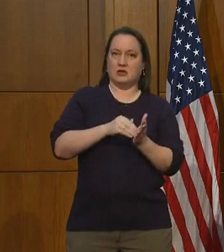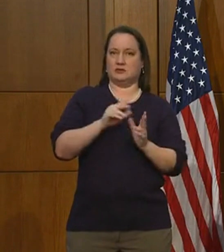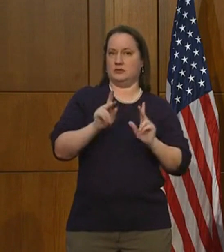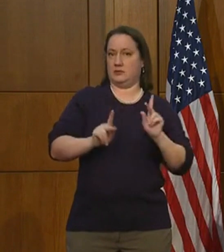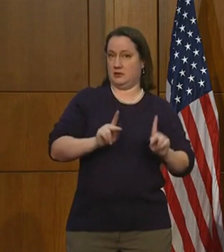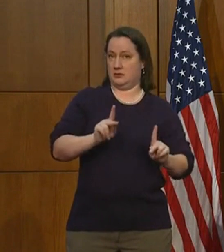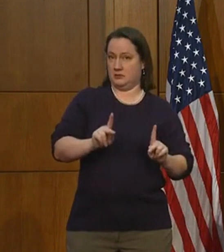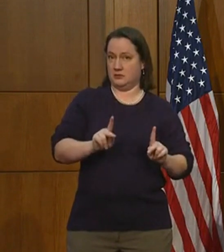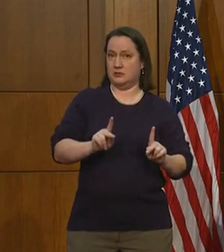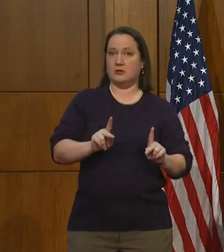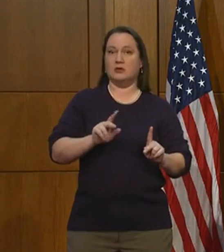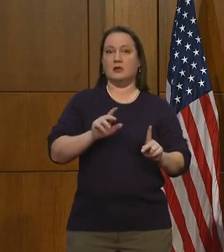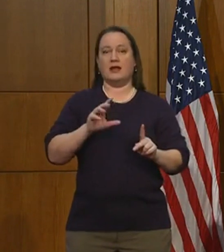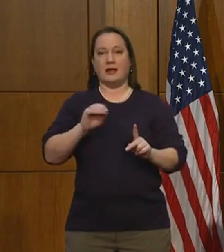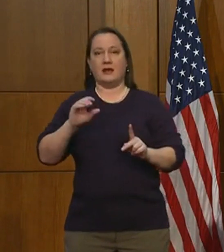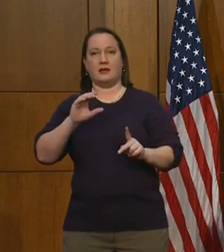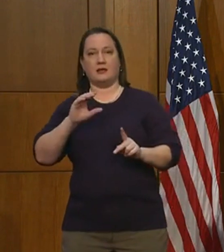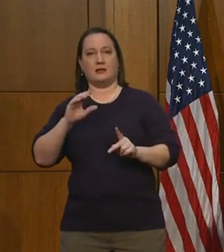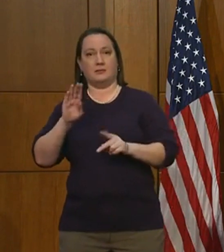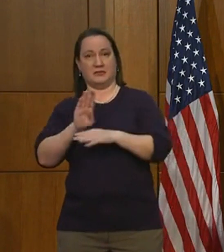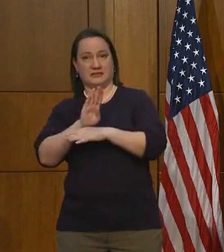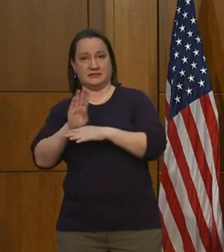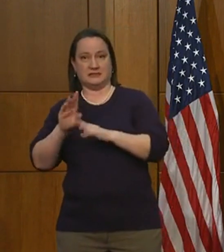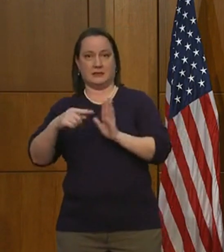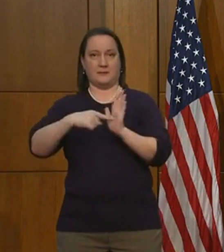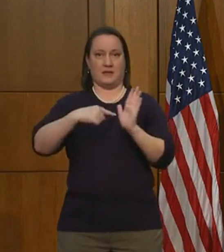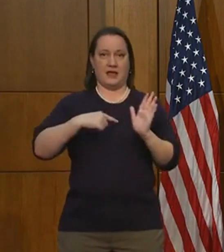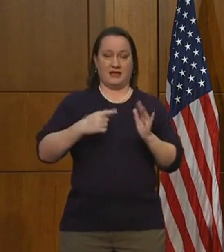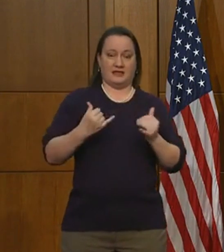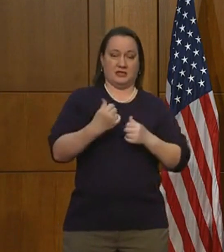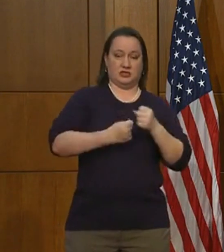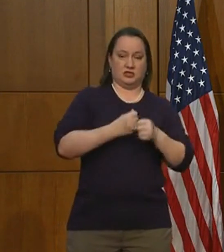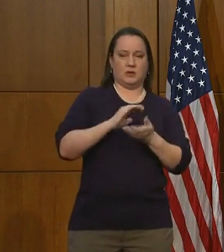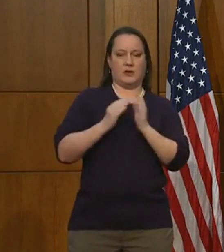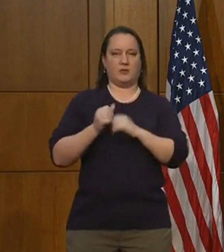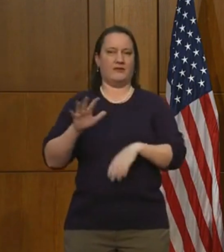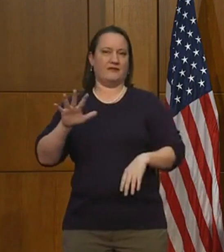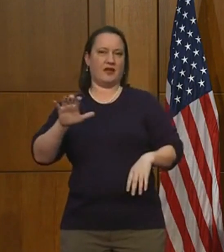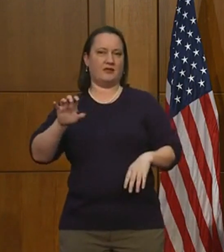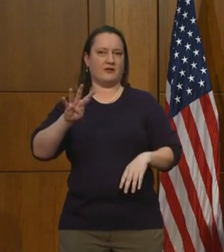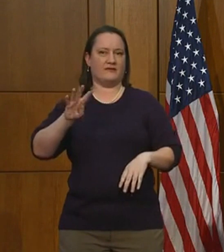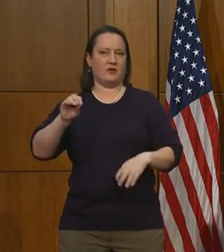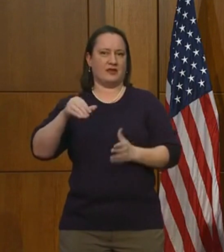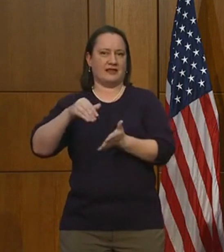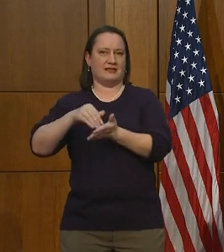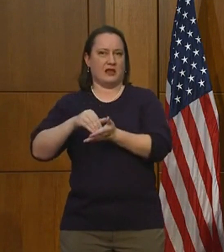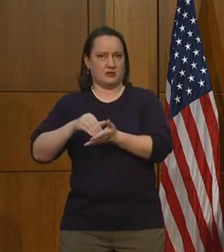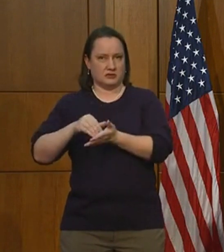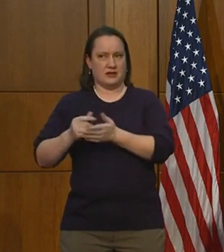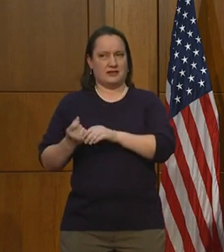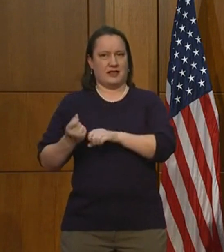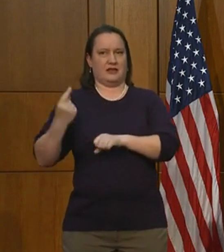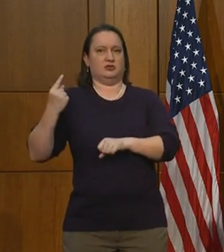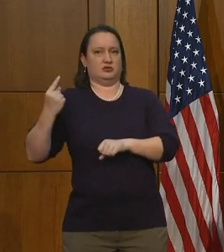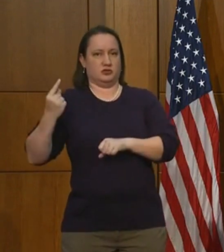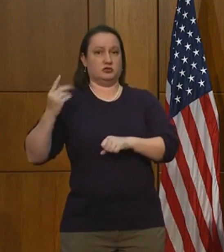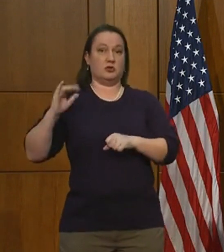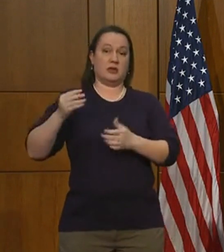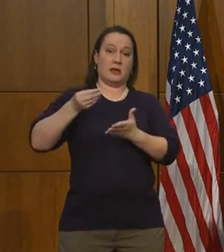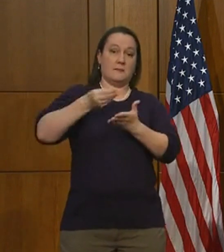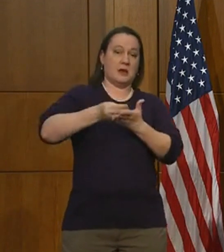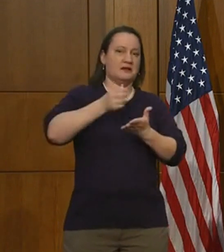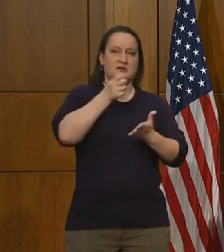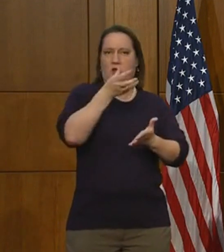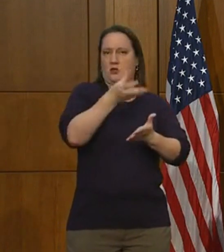and companies pay us this year compared to 540,000 last year during the month. So we do expect to see this